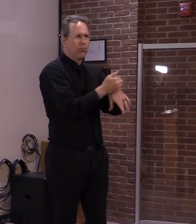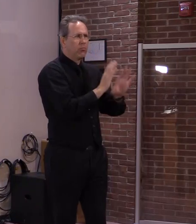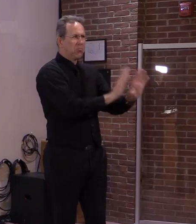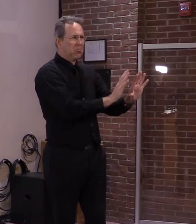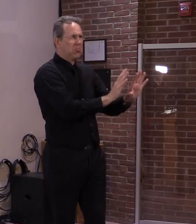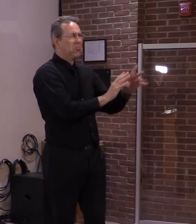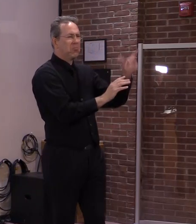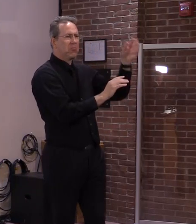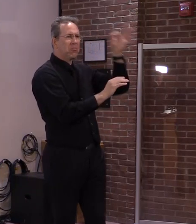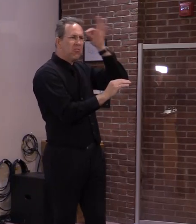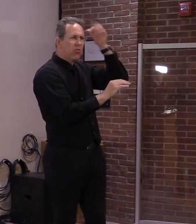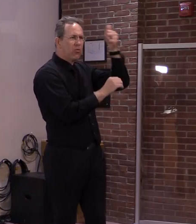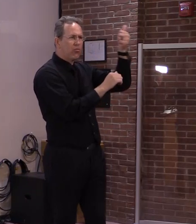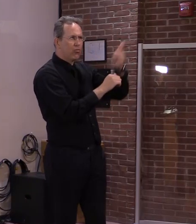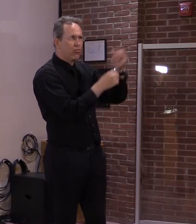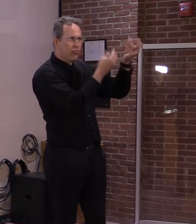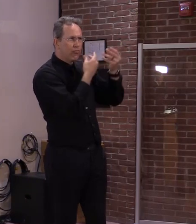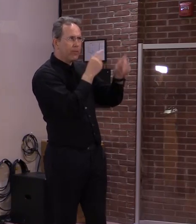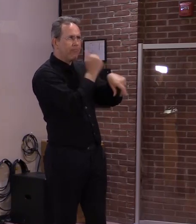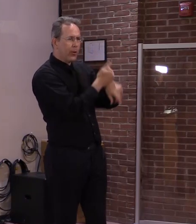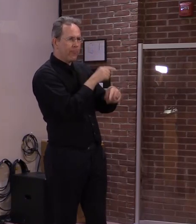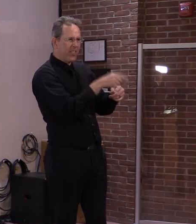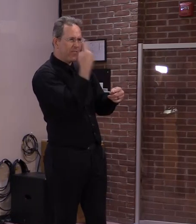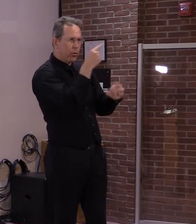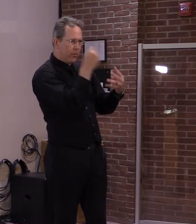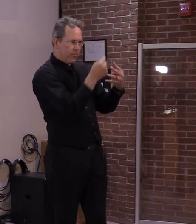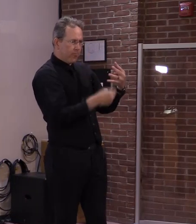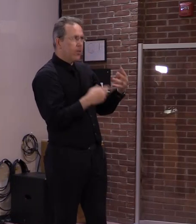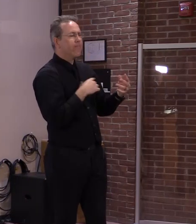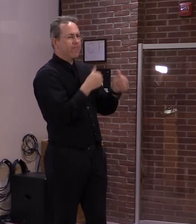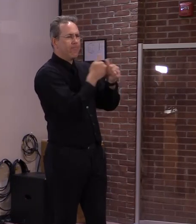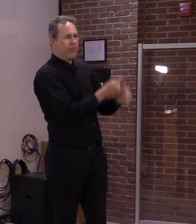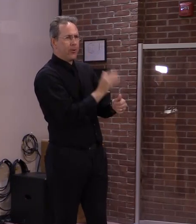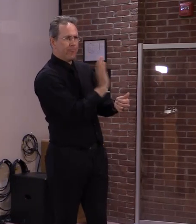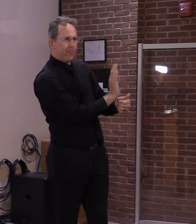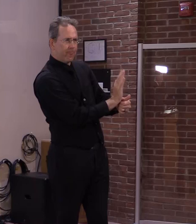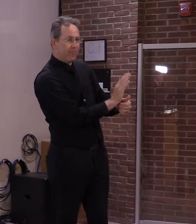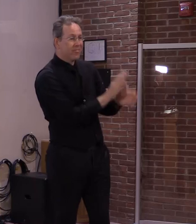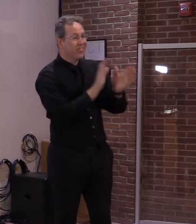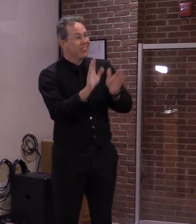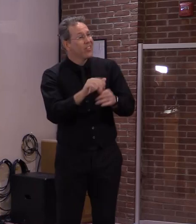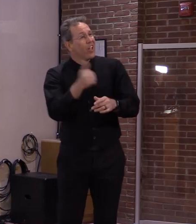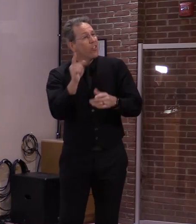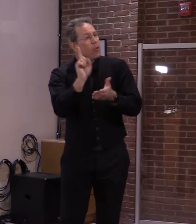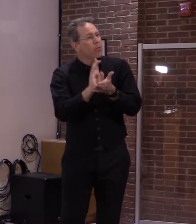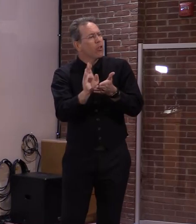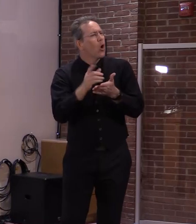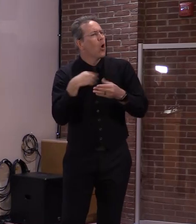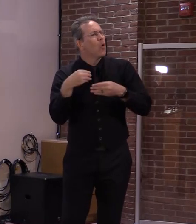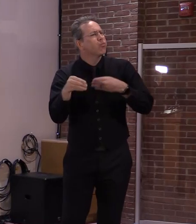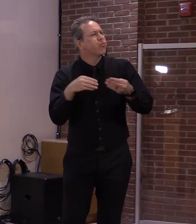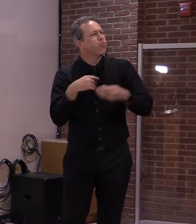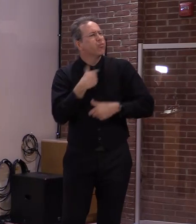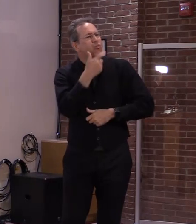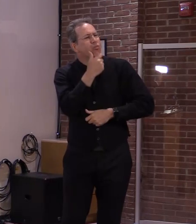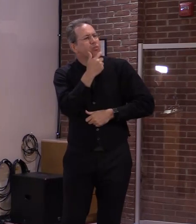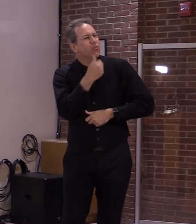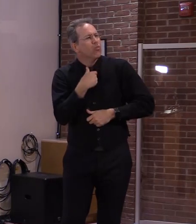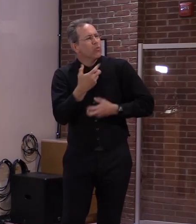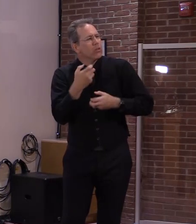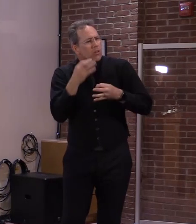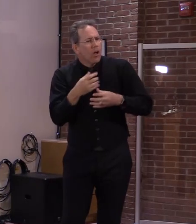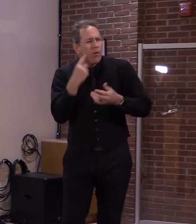buckets that I talked about, whether it was housing or climate change or broadband or water, sewer, storm